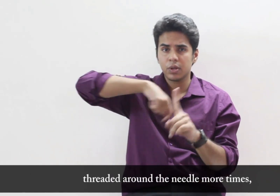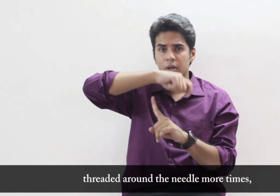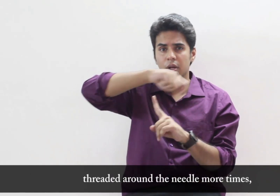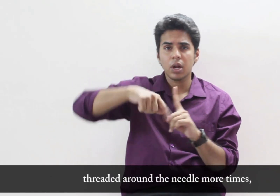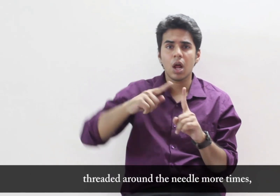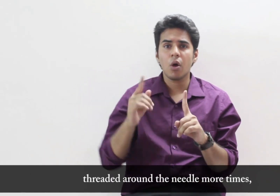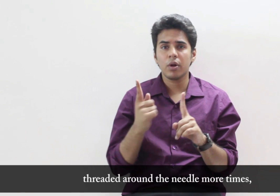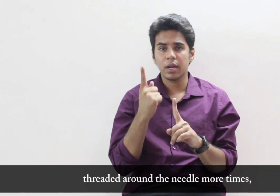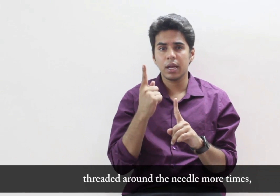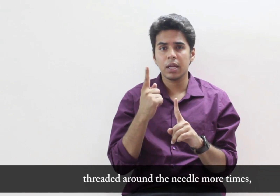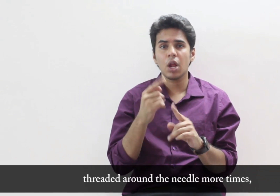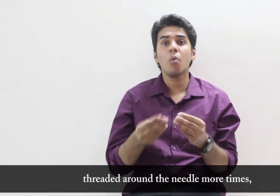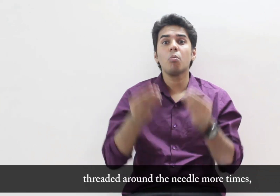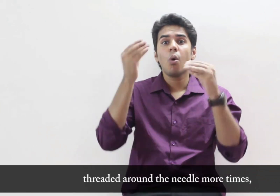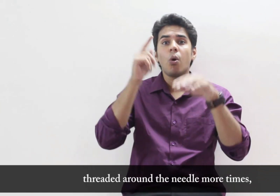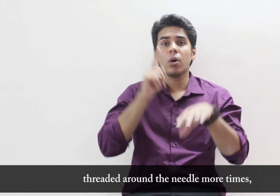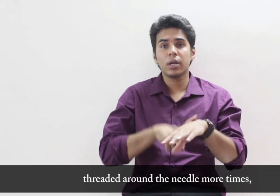threaded around the needle more times,